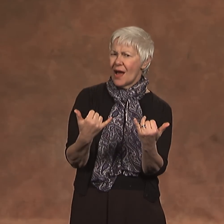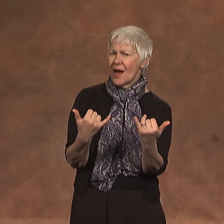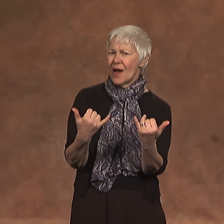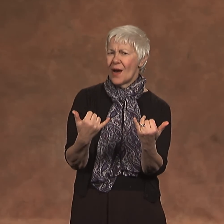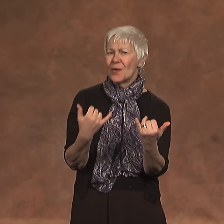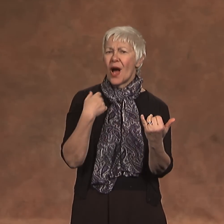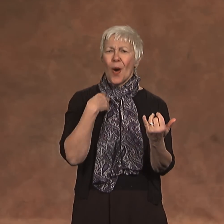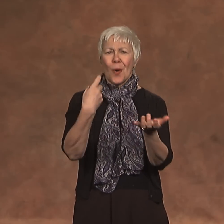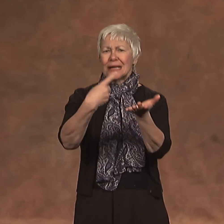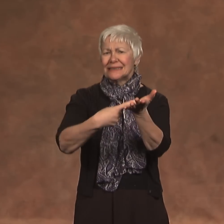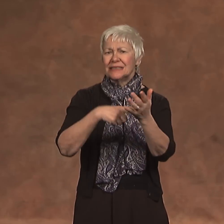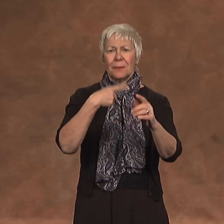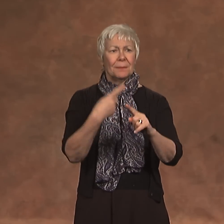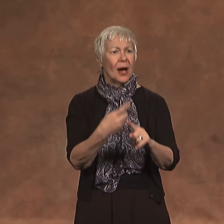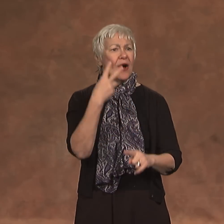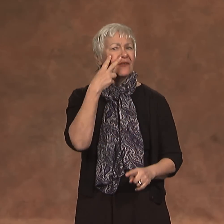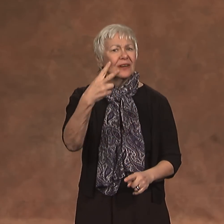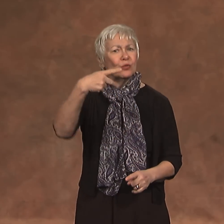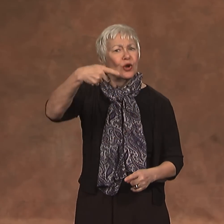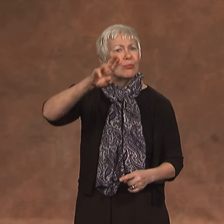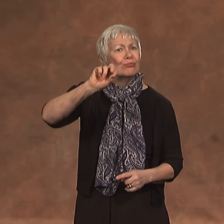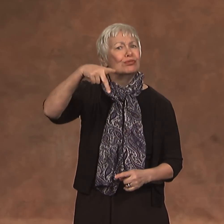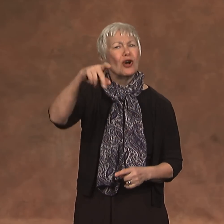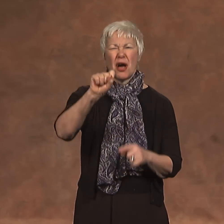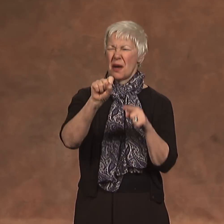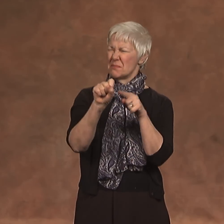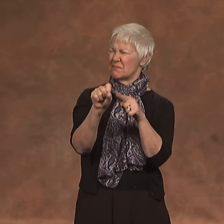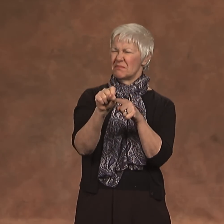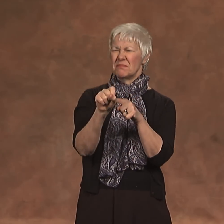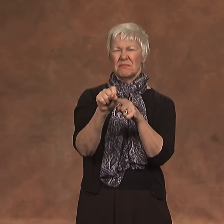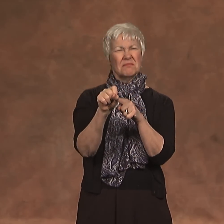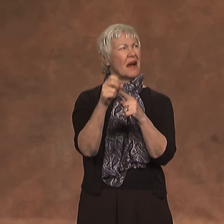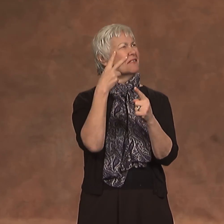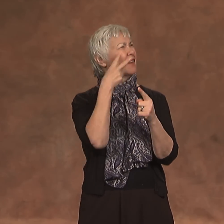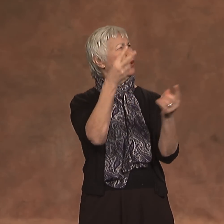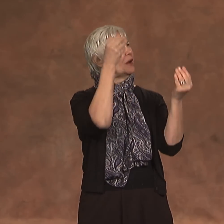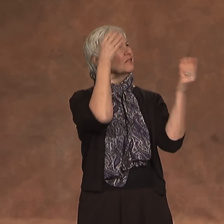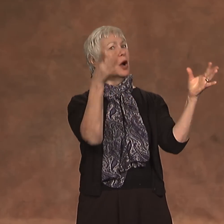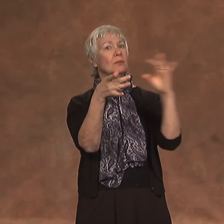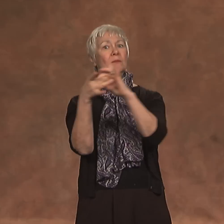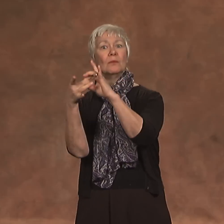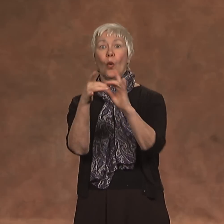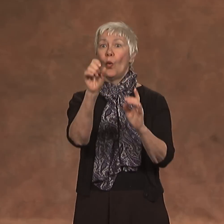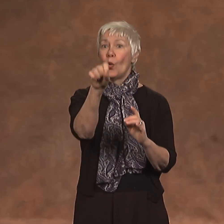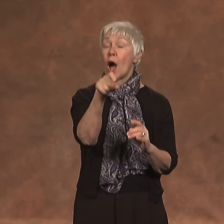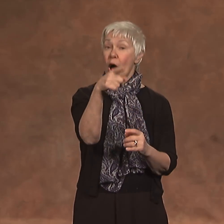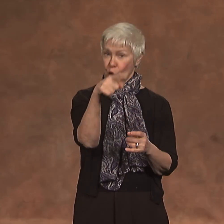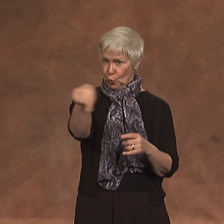Now I'd like to talk about visual props and how that correlates to visual information.